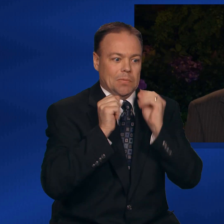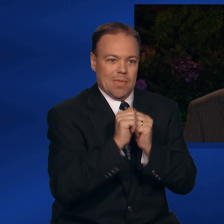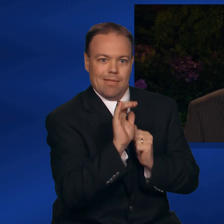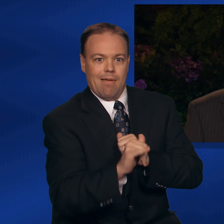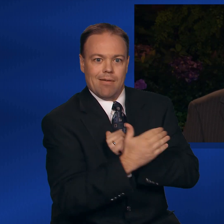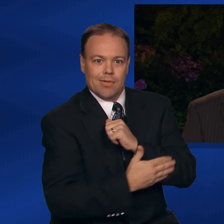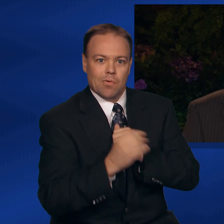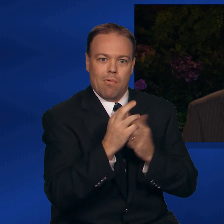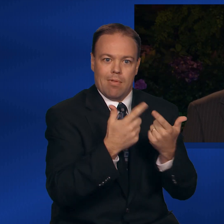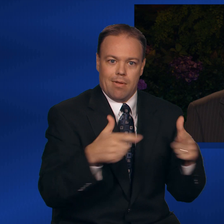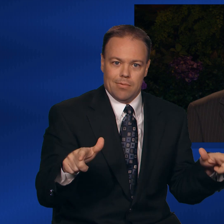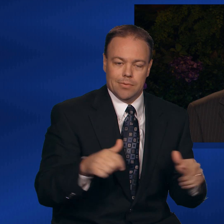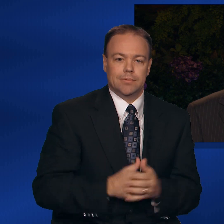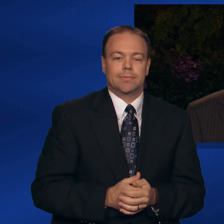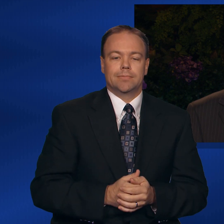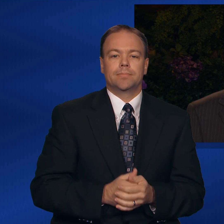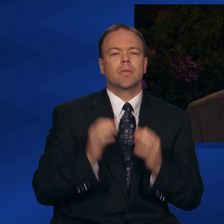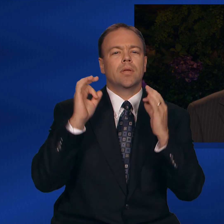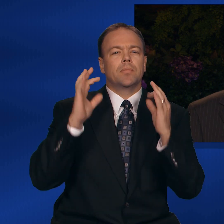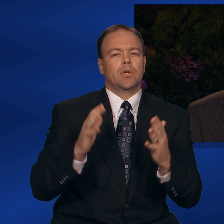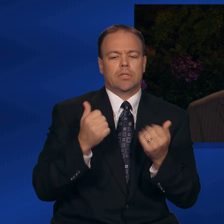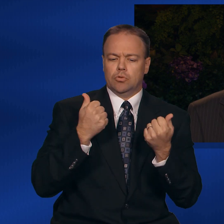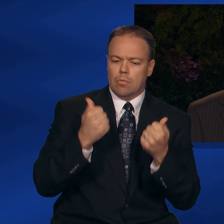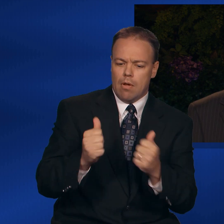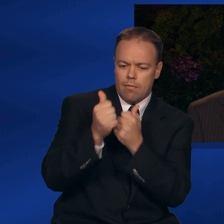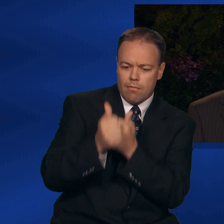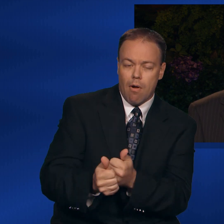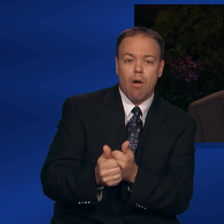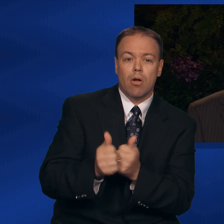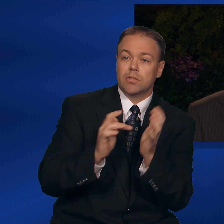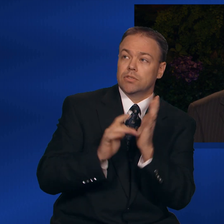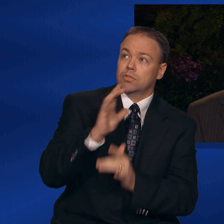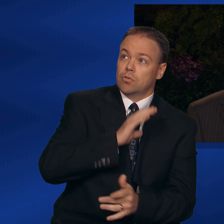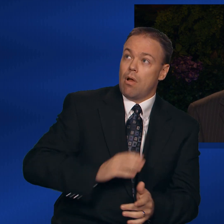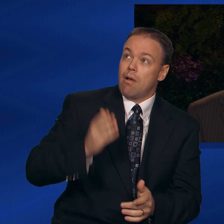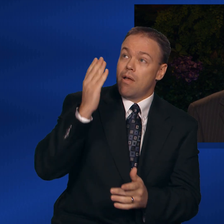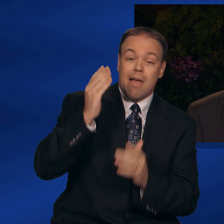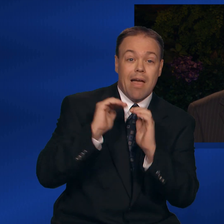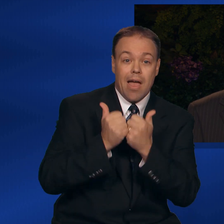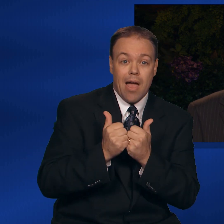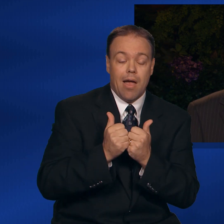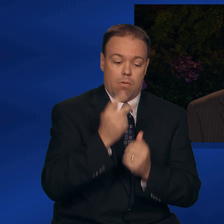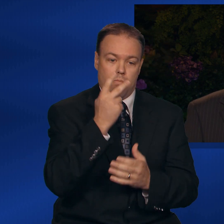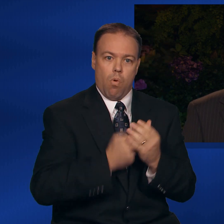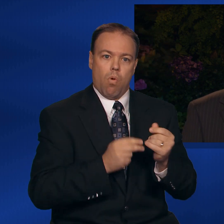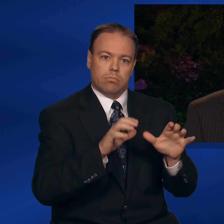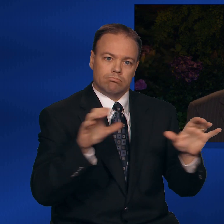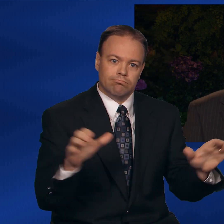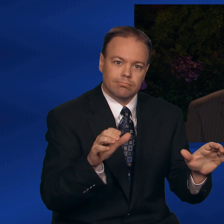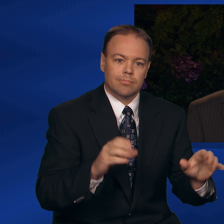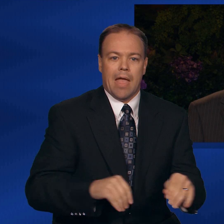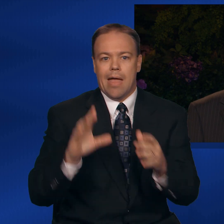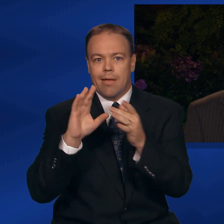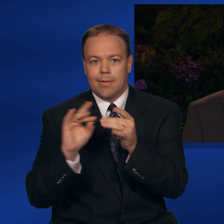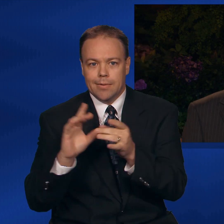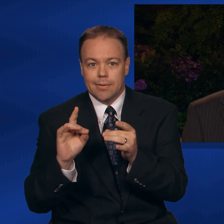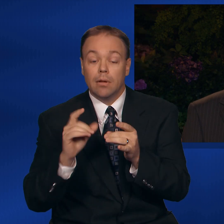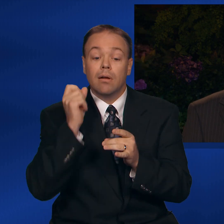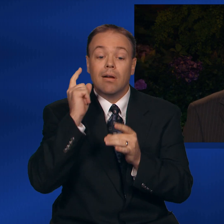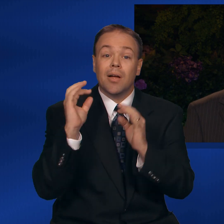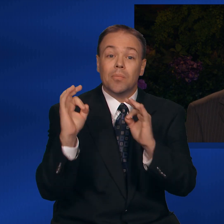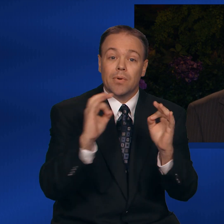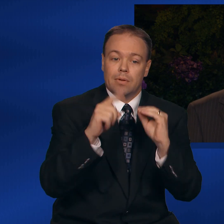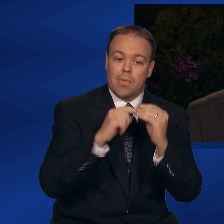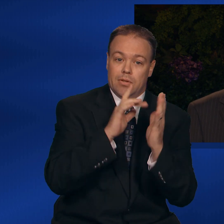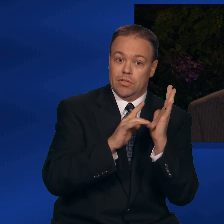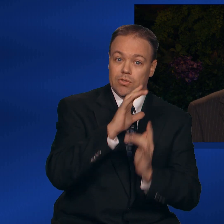Missionaries strive to follow Jesus Christ in both word and deed. They preach of Jesus Christ